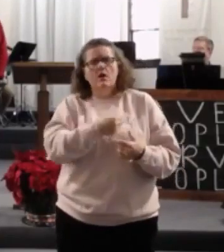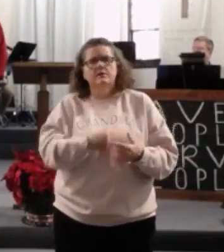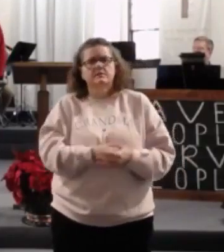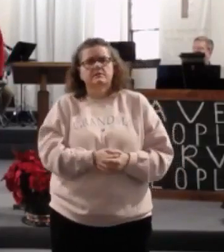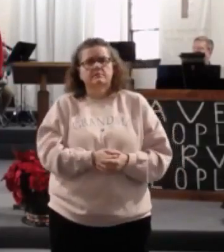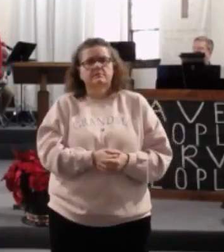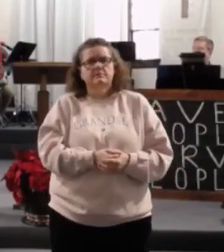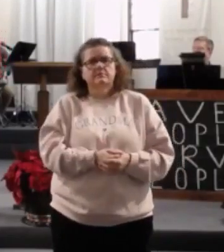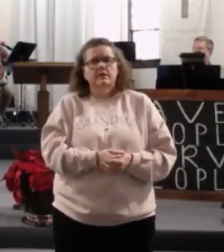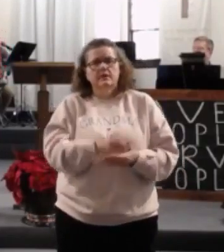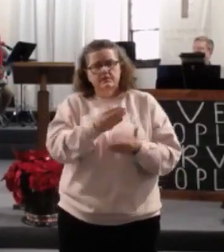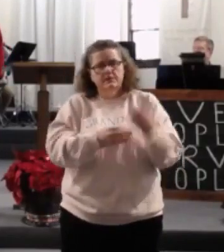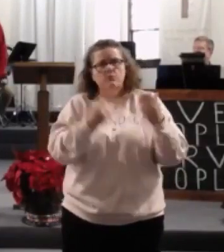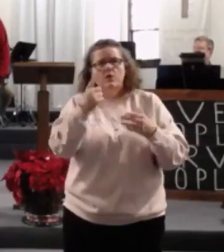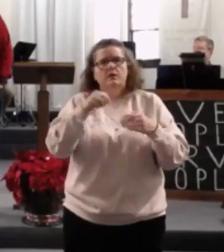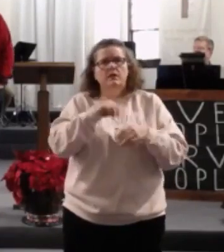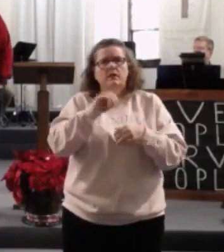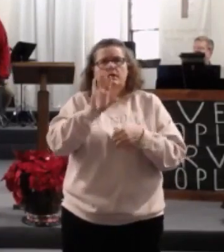their lives.